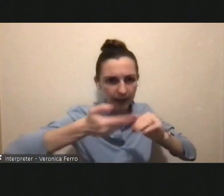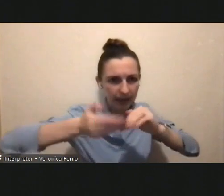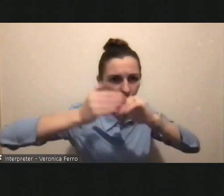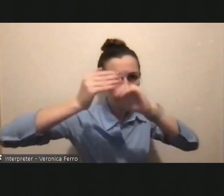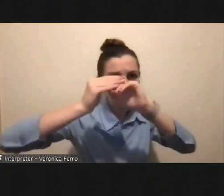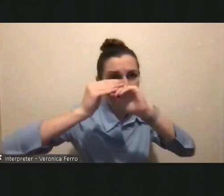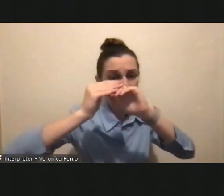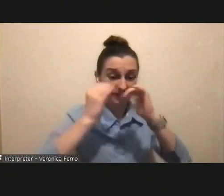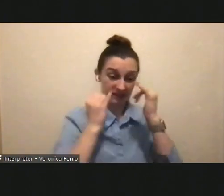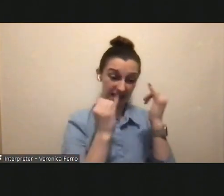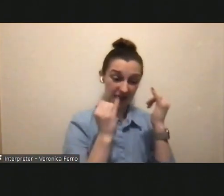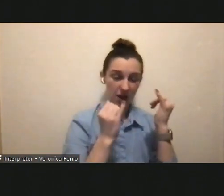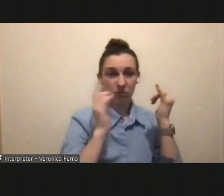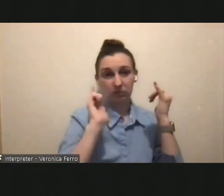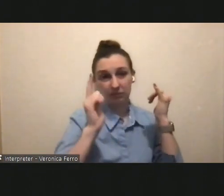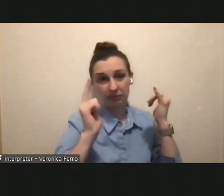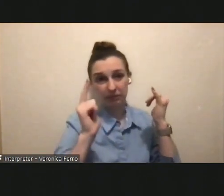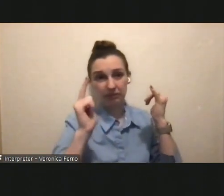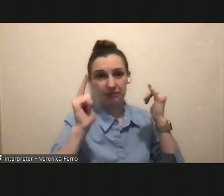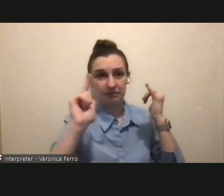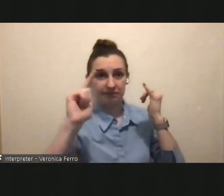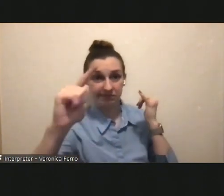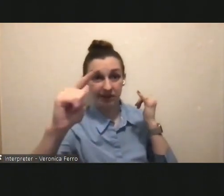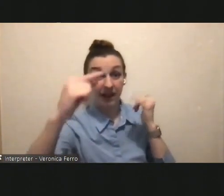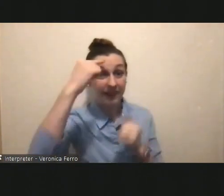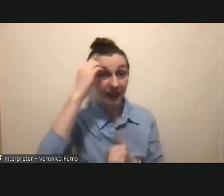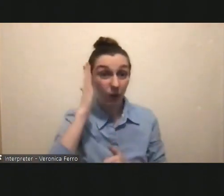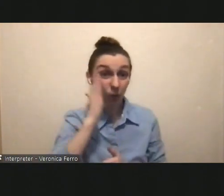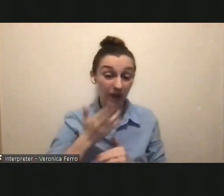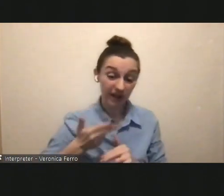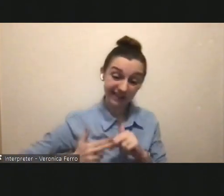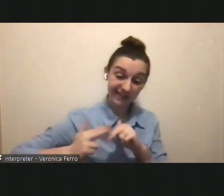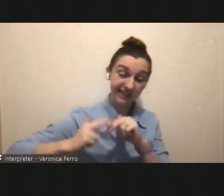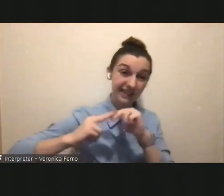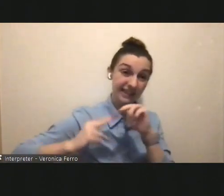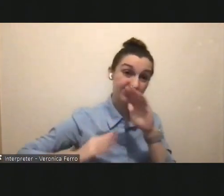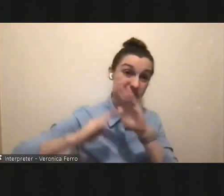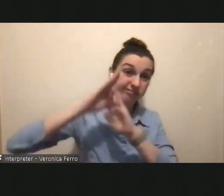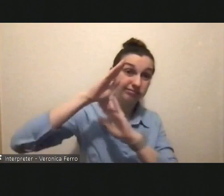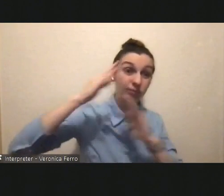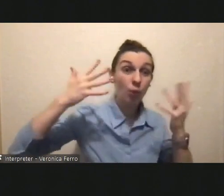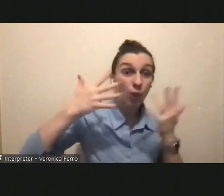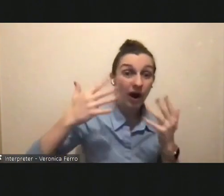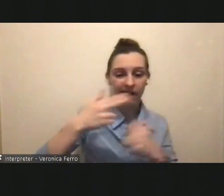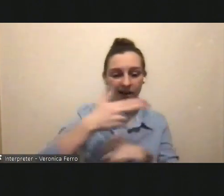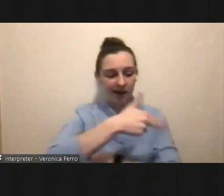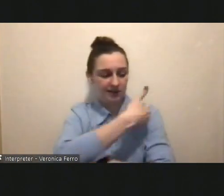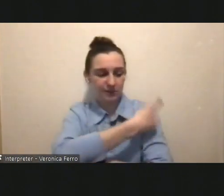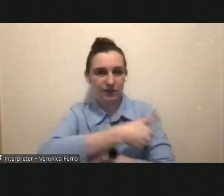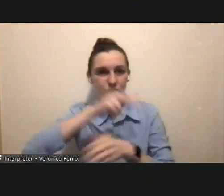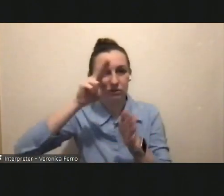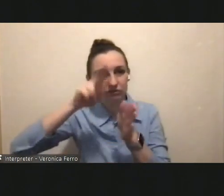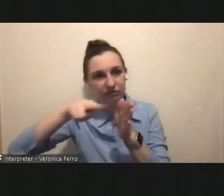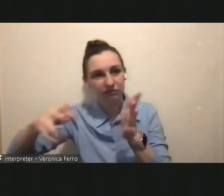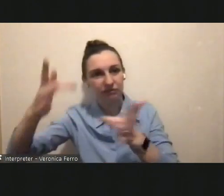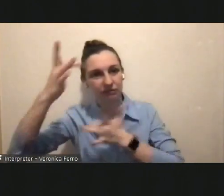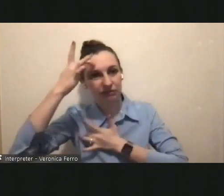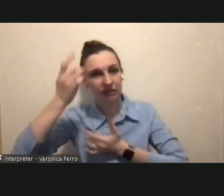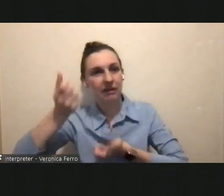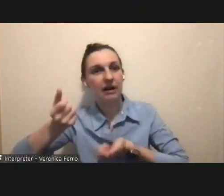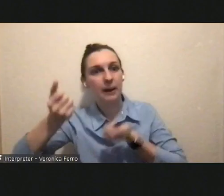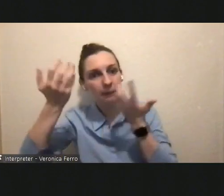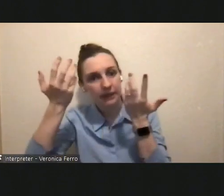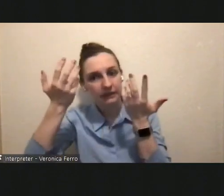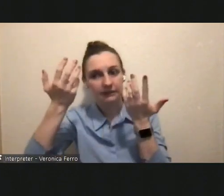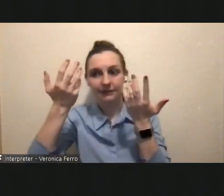increase might last, how high that increase might go, what the hospitalization rate might look like. I think we're really trying to quickly understand